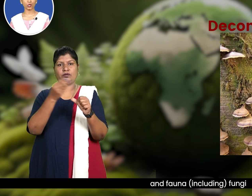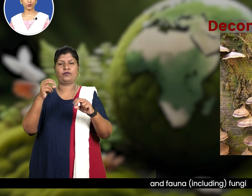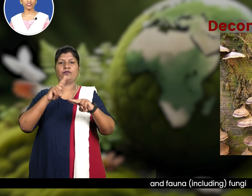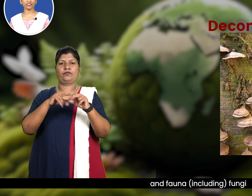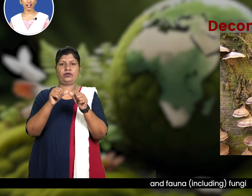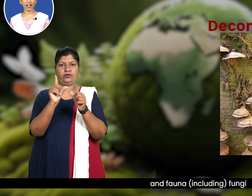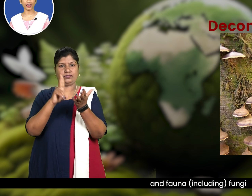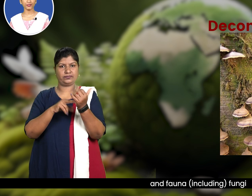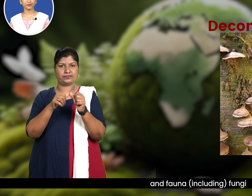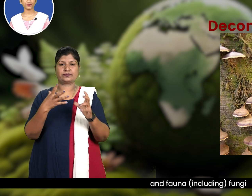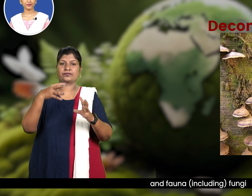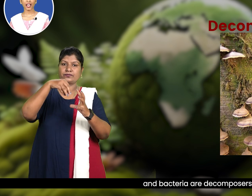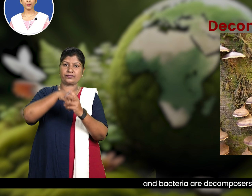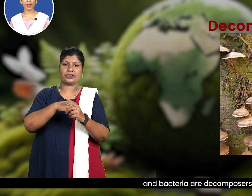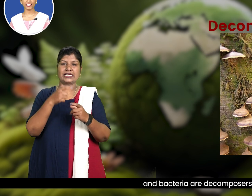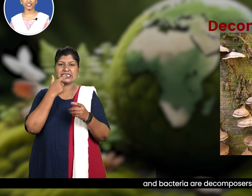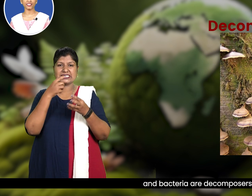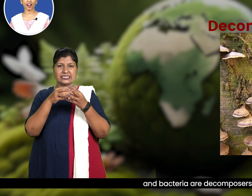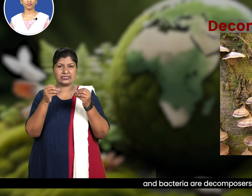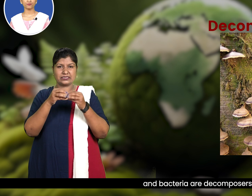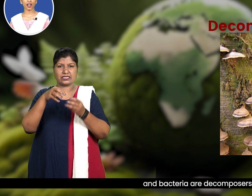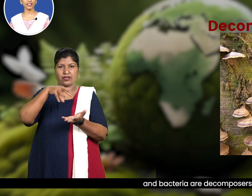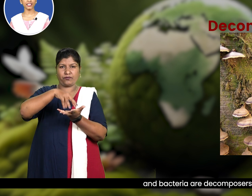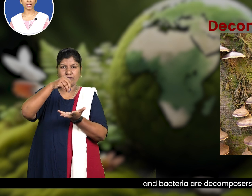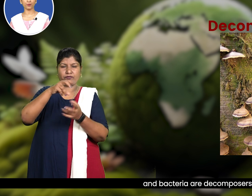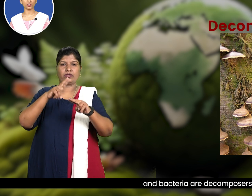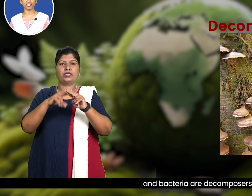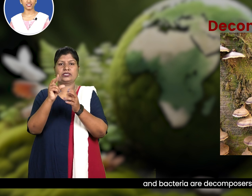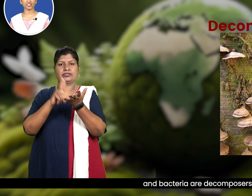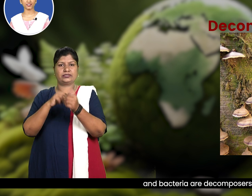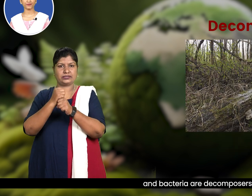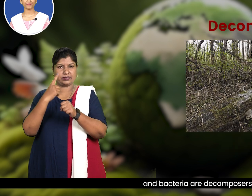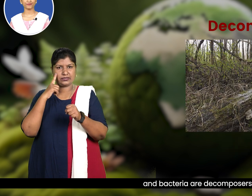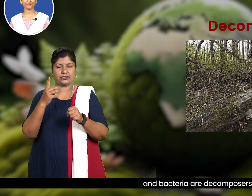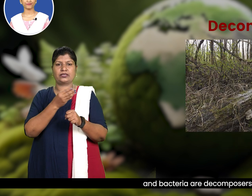including fungi and bacteria, are decomposers.